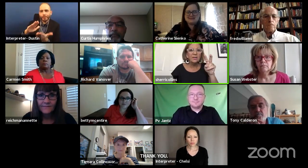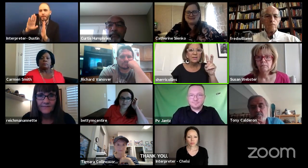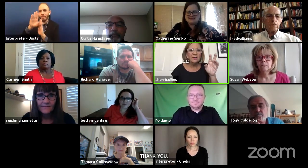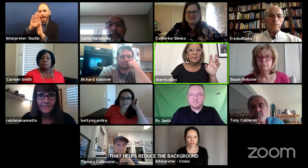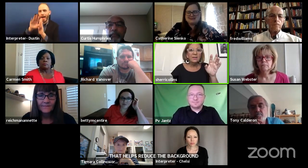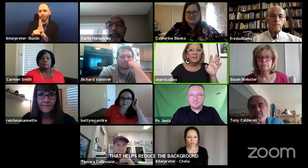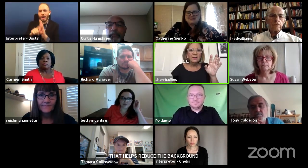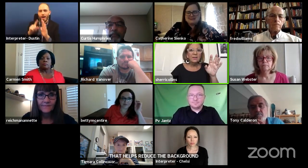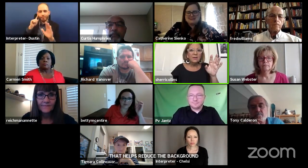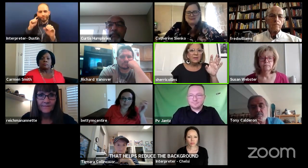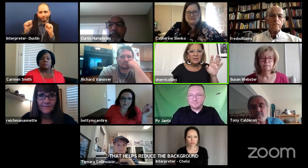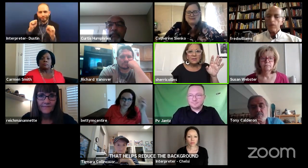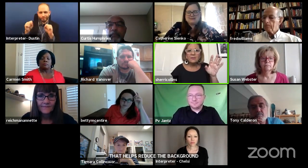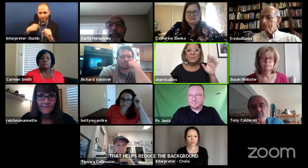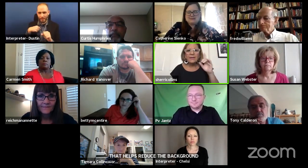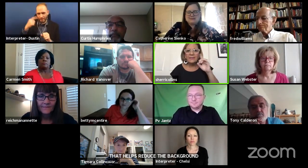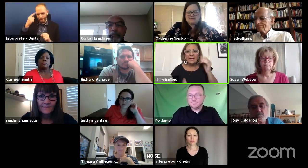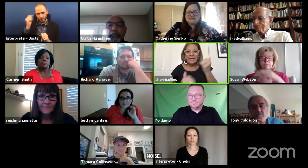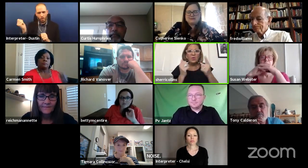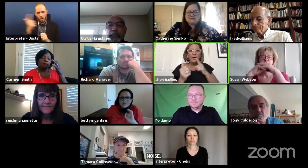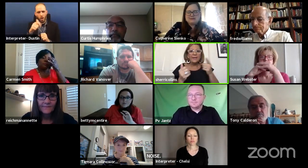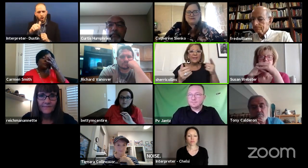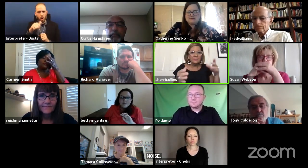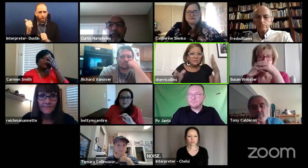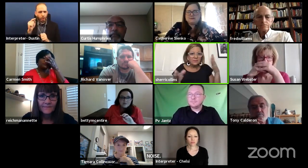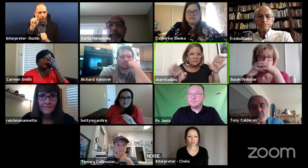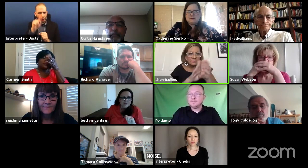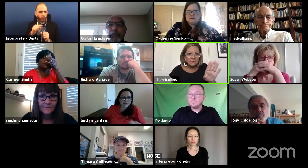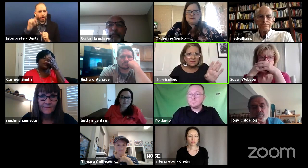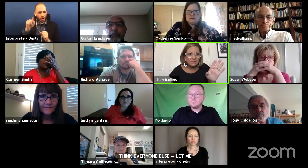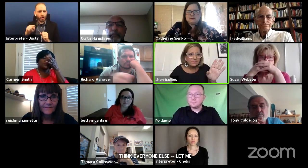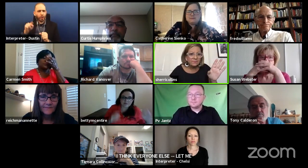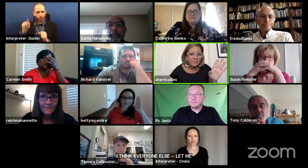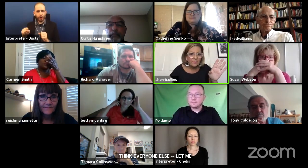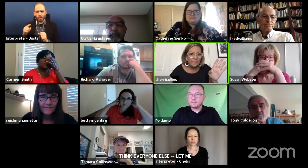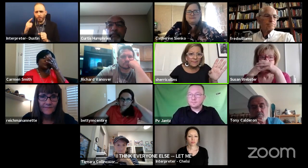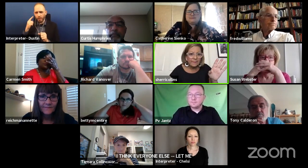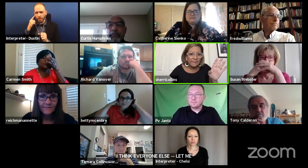look. I think everyone is.